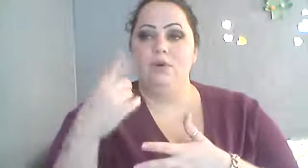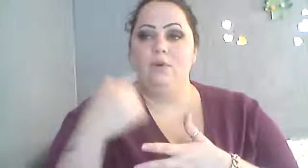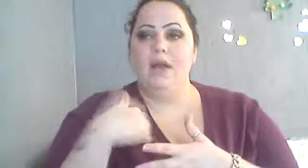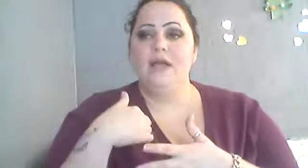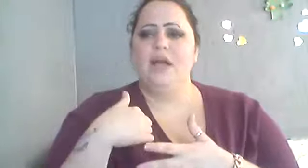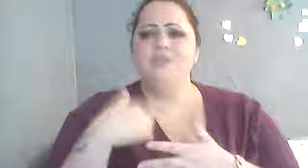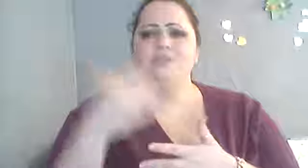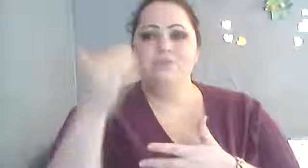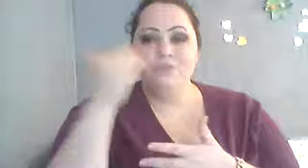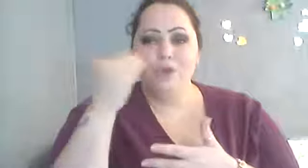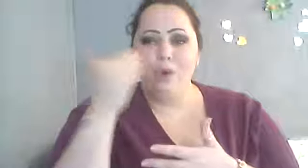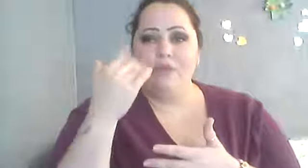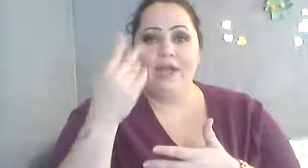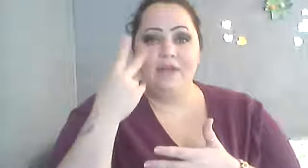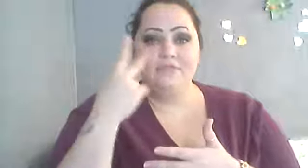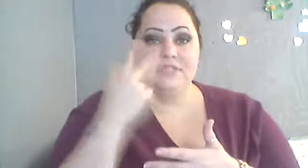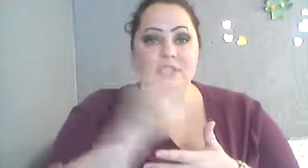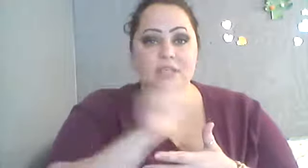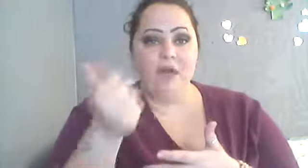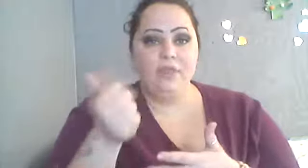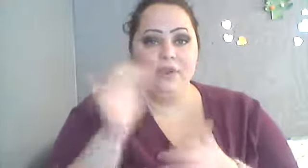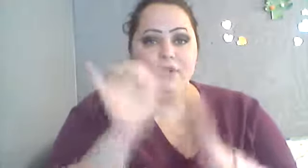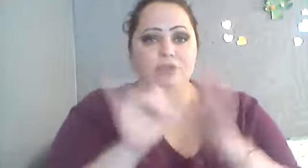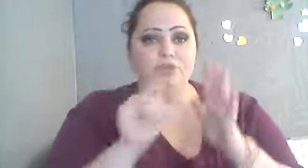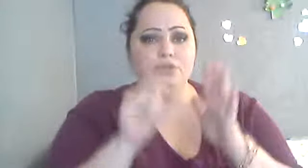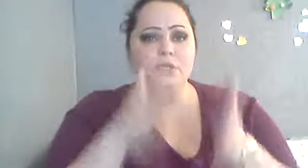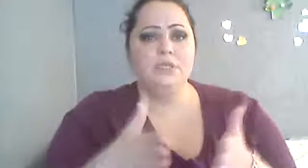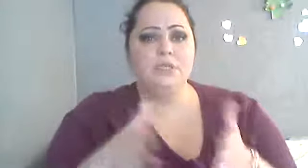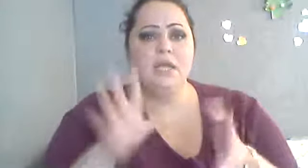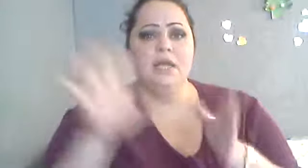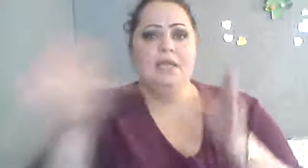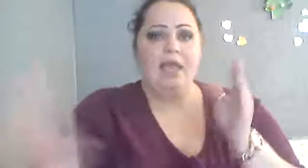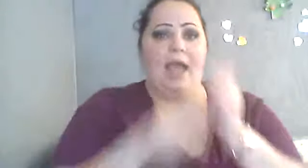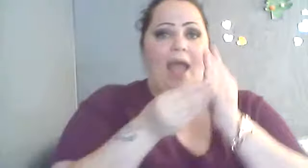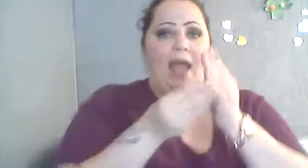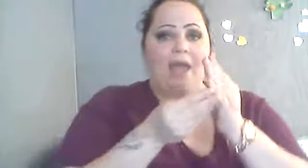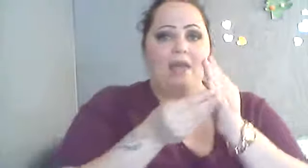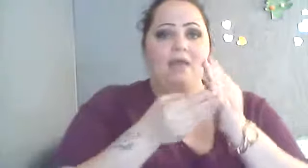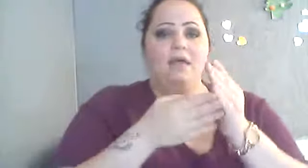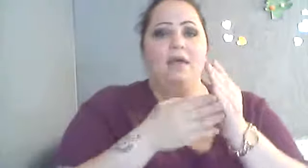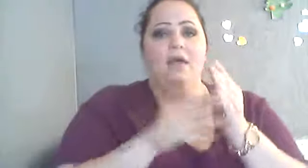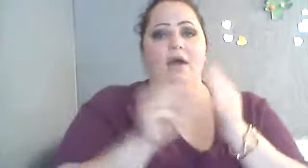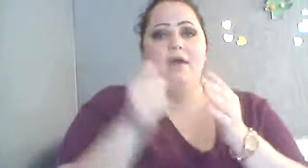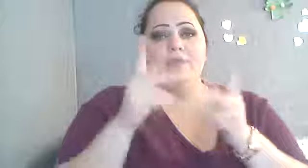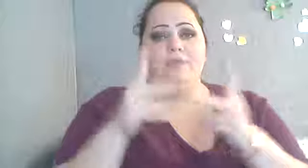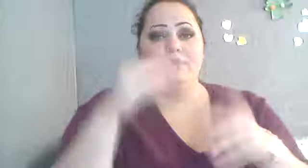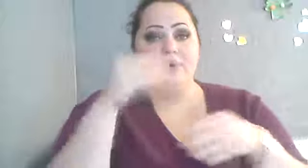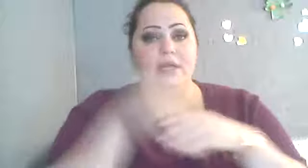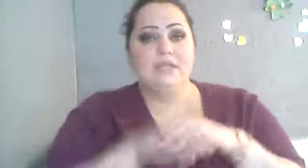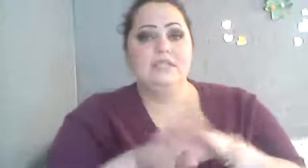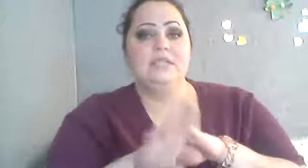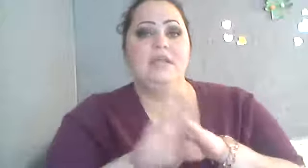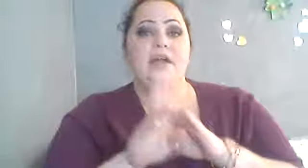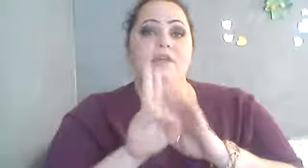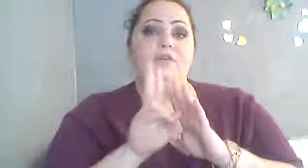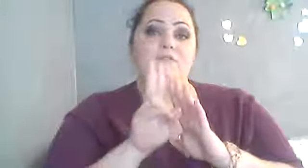So I do know that I've seen other YouTubers like add other people into their